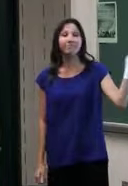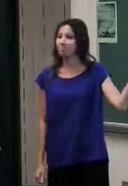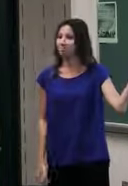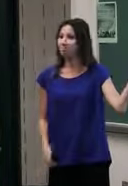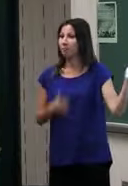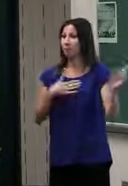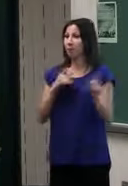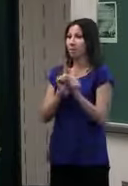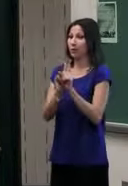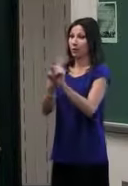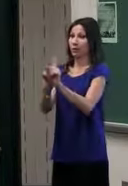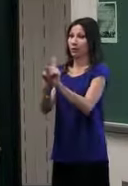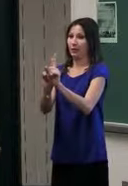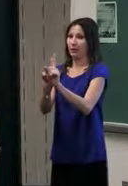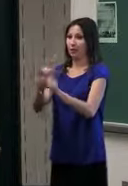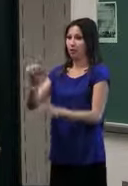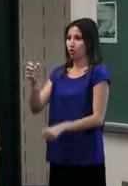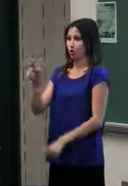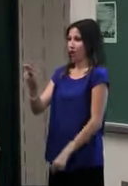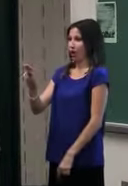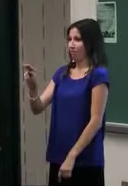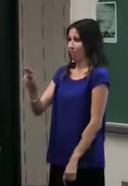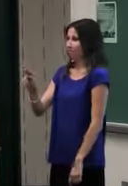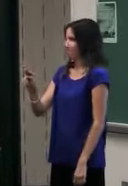This was my mentor, John.